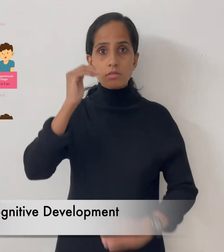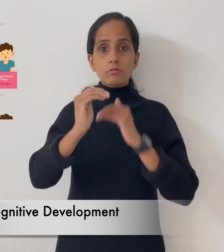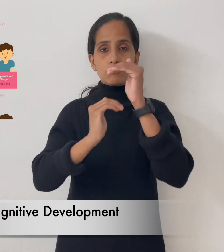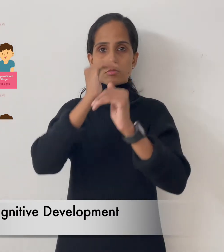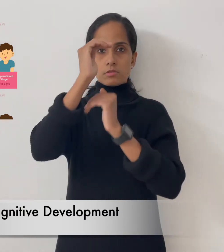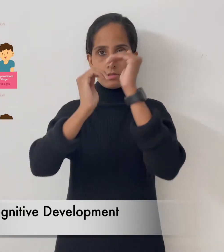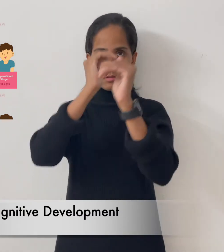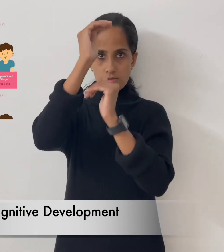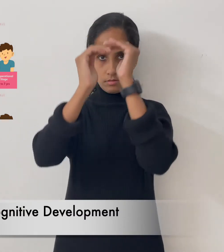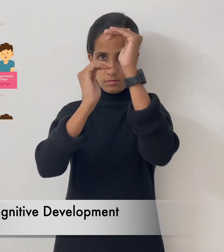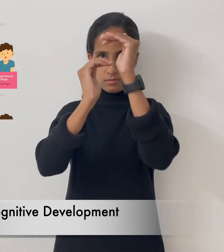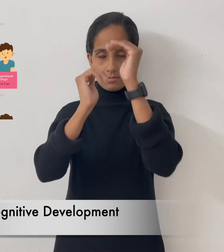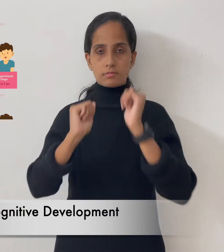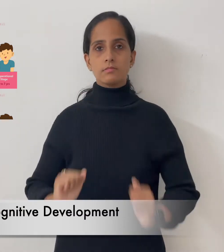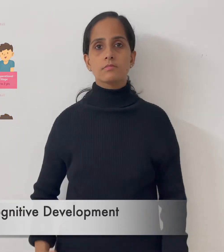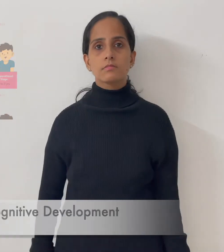cognitive development,